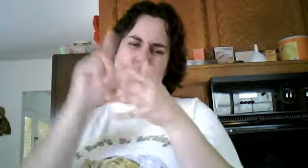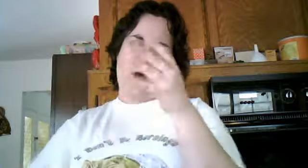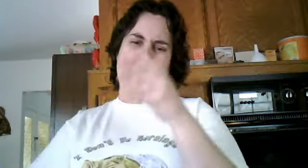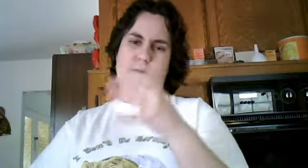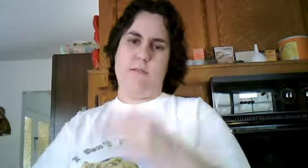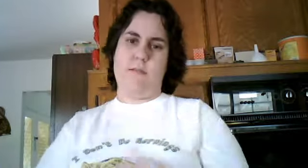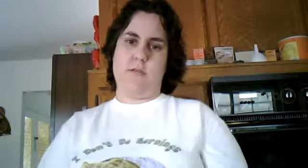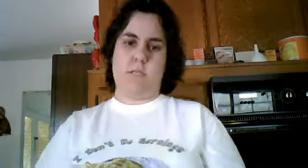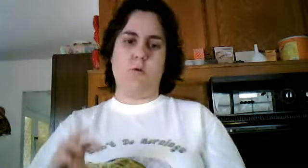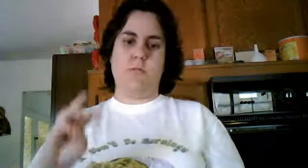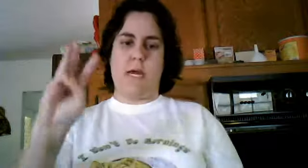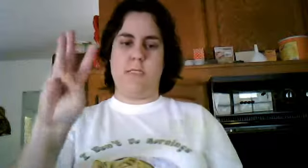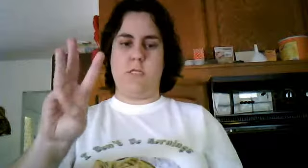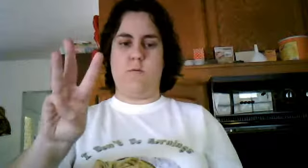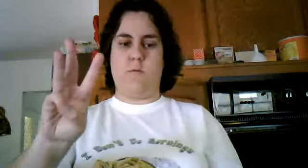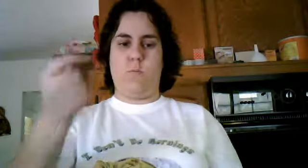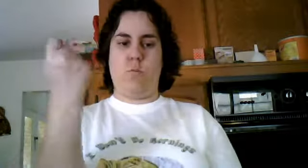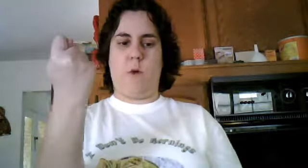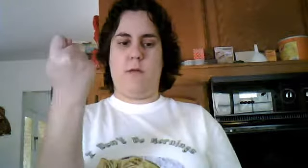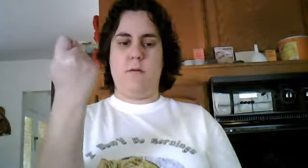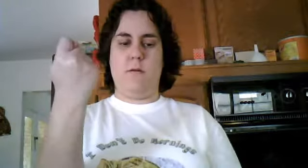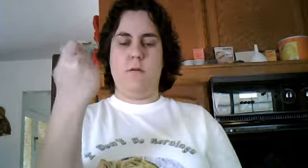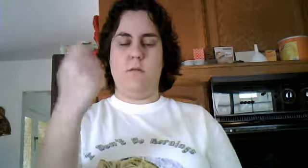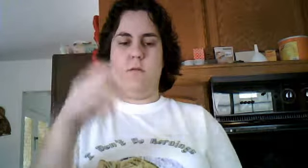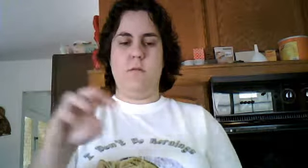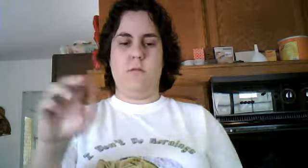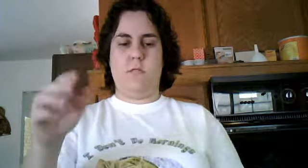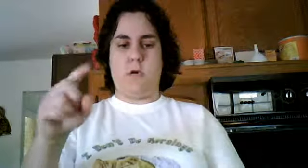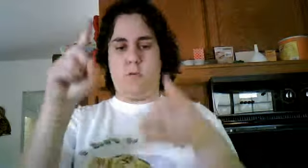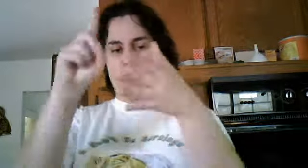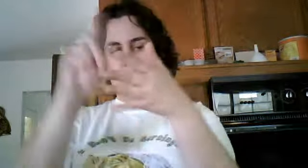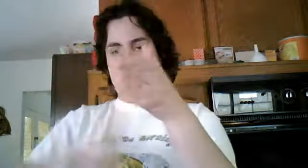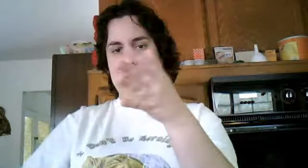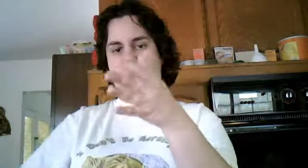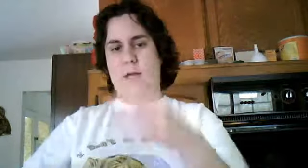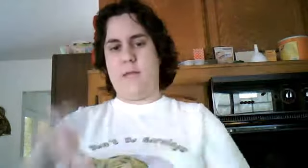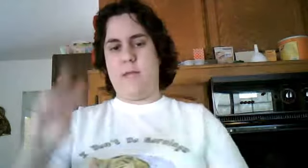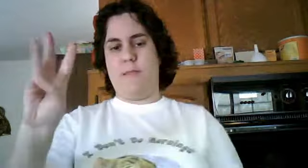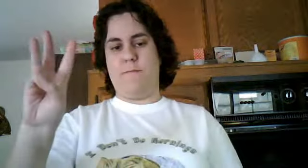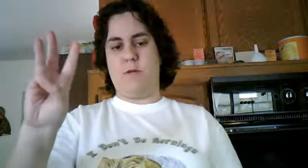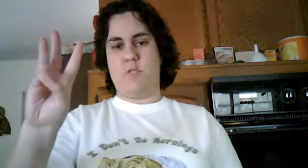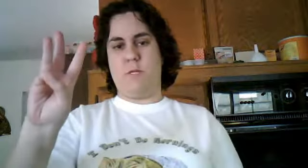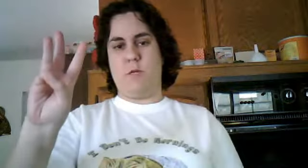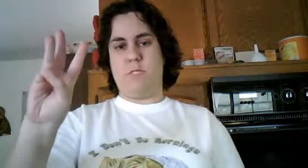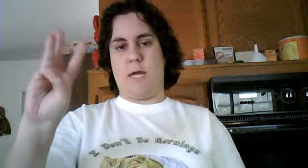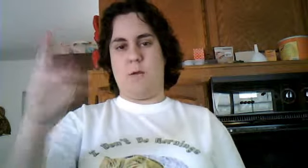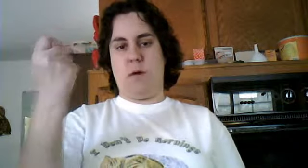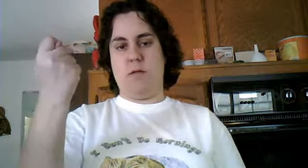What? There's the loan sign too. What? So this what, and then the finger spelled loan sign. What?